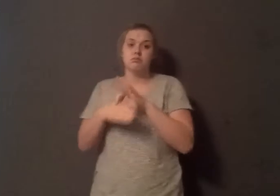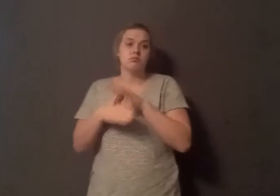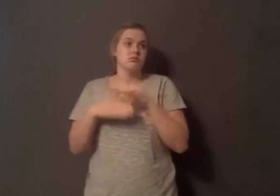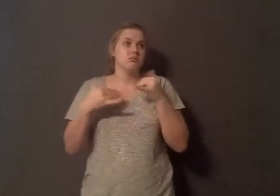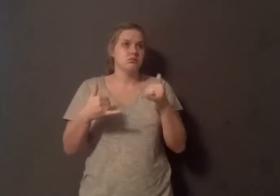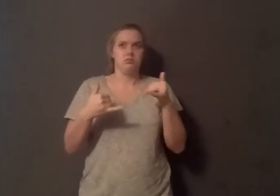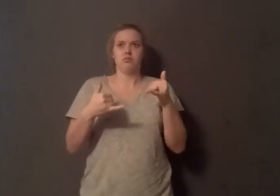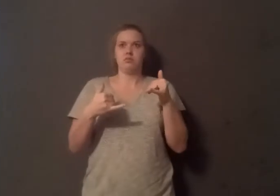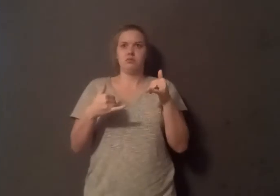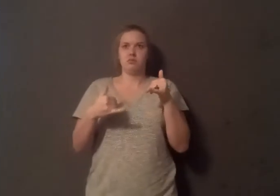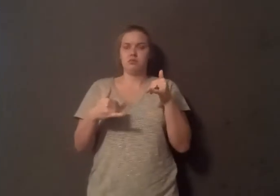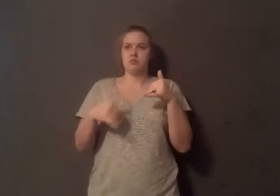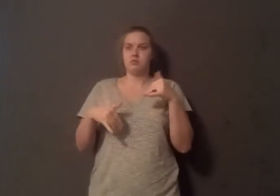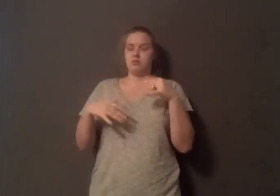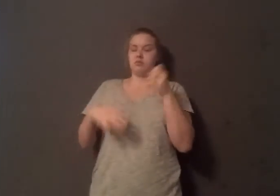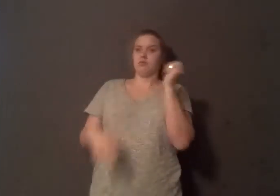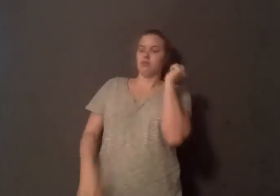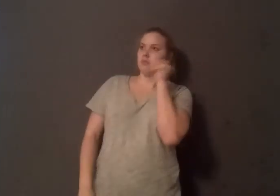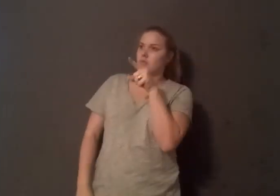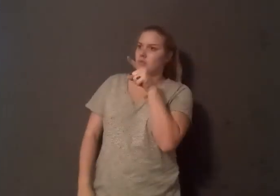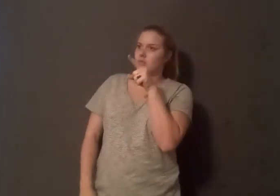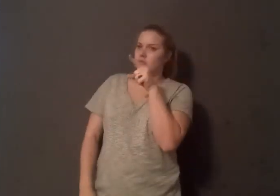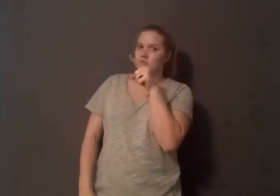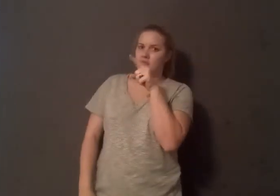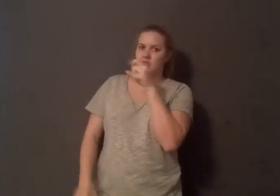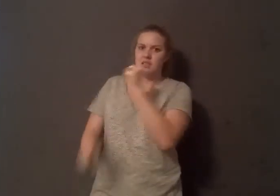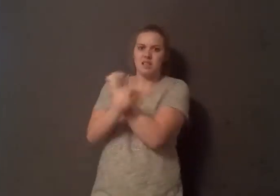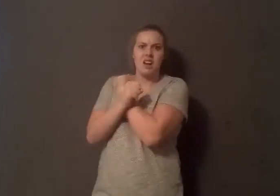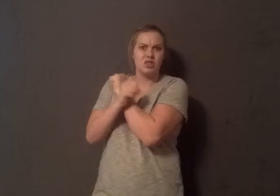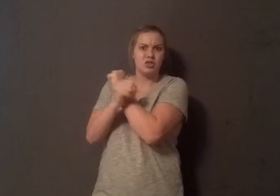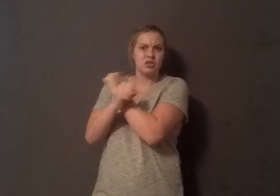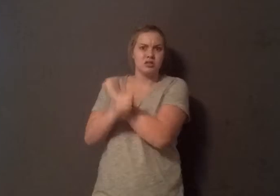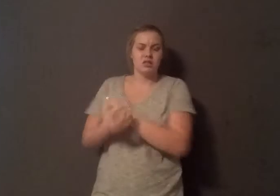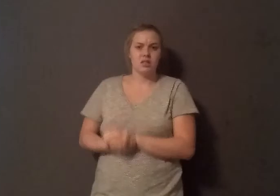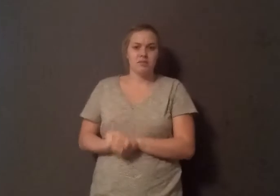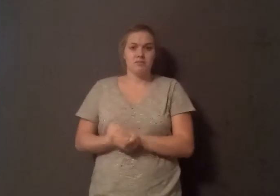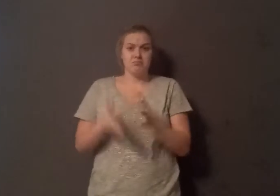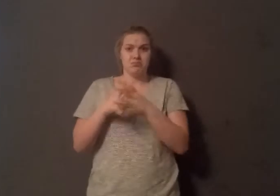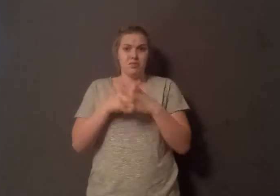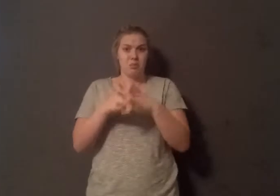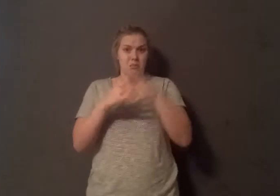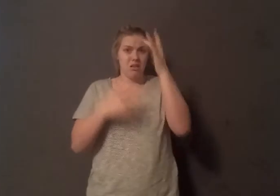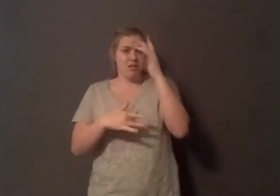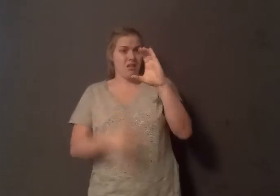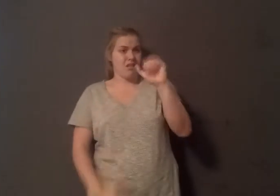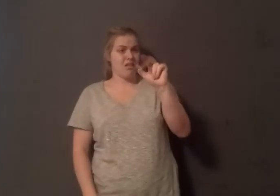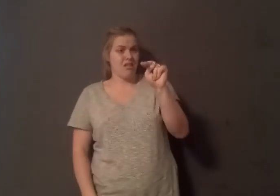finding out how dangerous they are. Why hadn't I been hearing about it from the American Cancer Society, the largest cancer group in the nation?